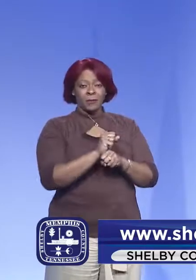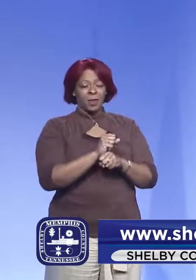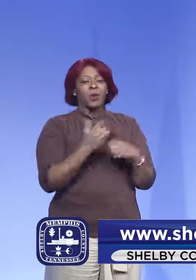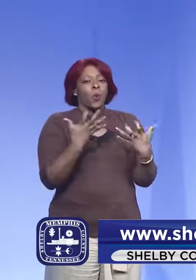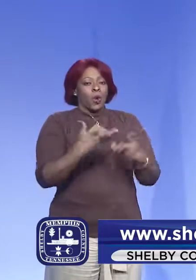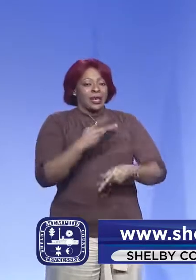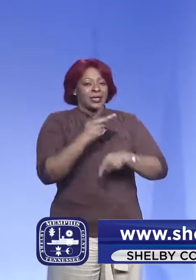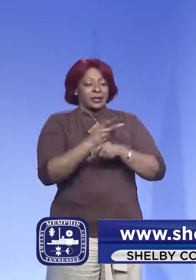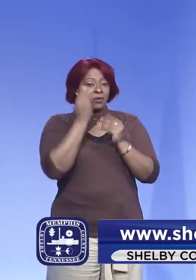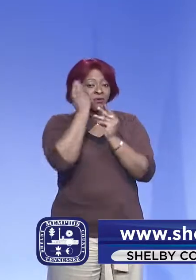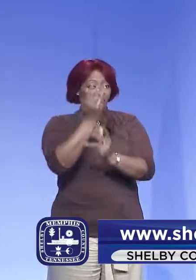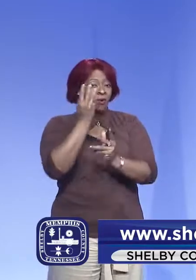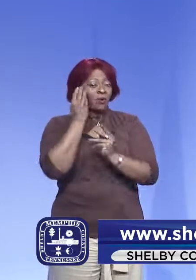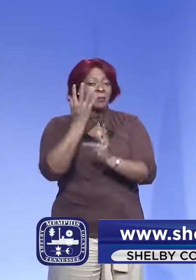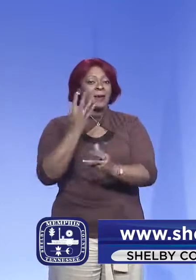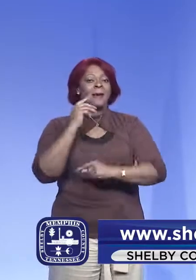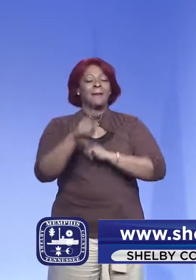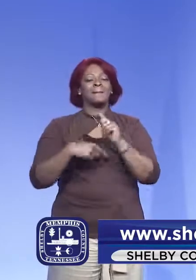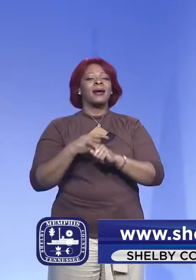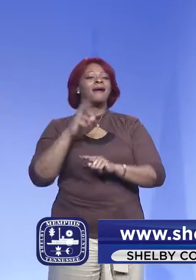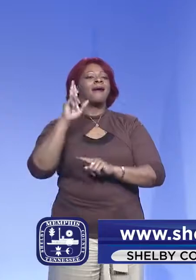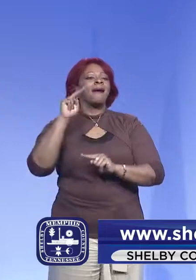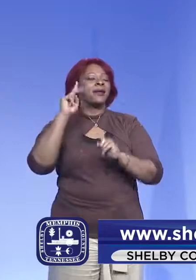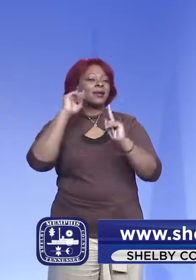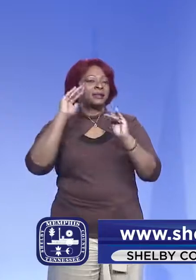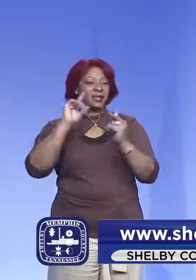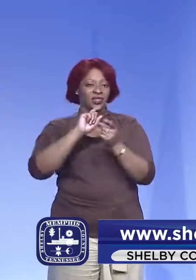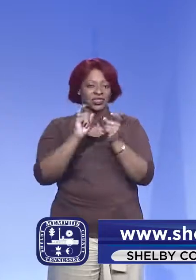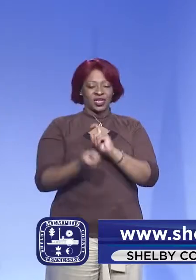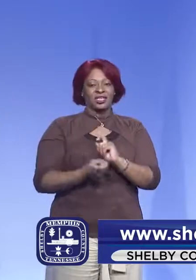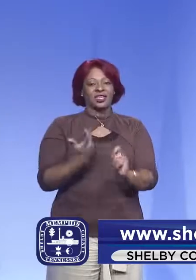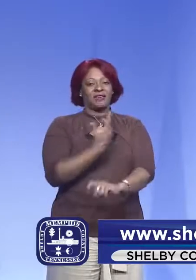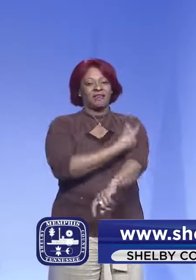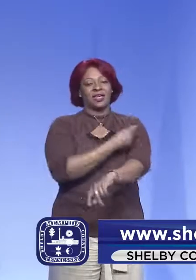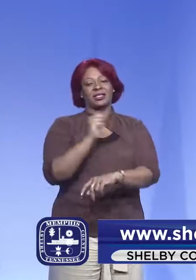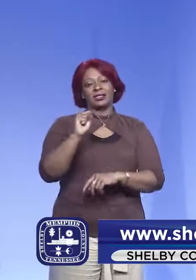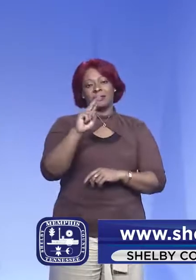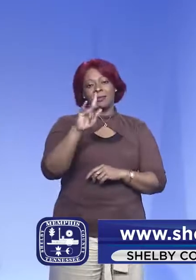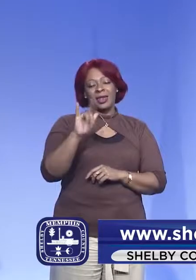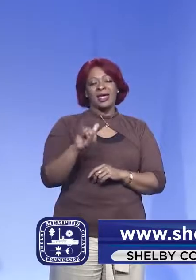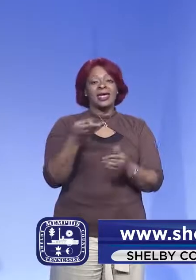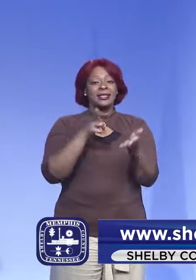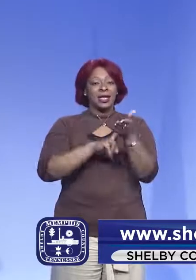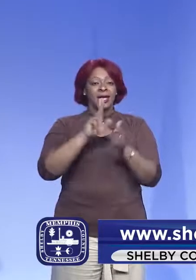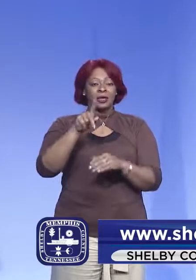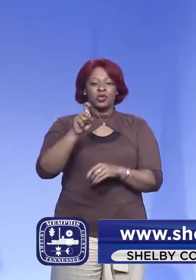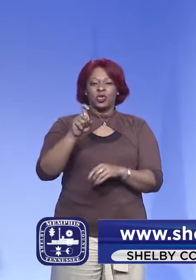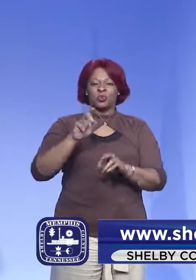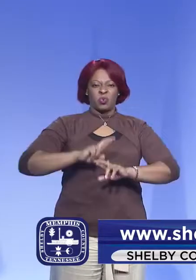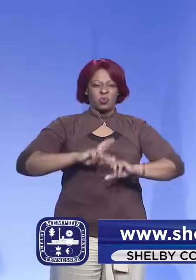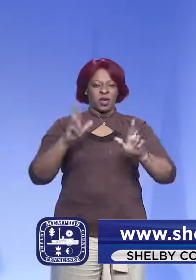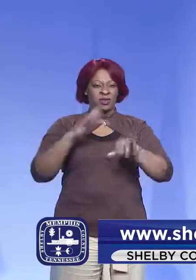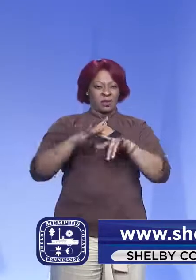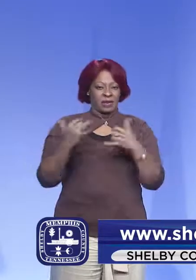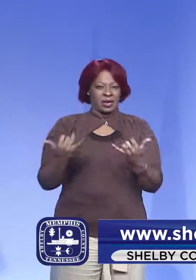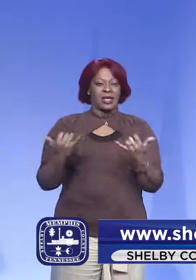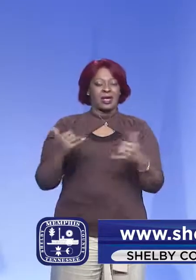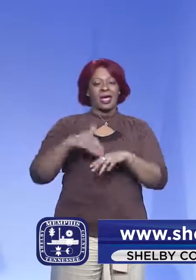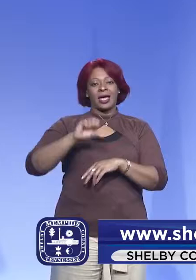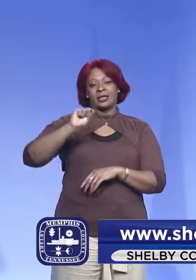to keep informed about unexpected changes in vaccine supply. The sign-up should be available now